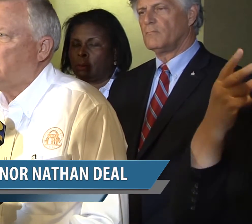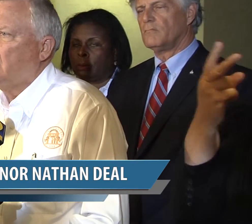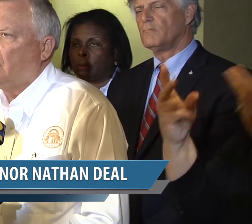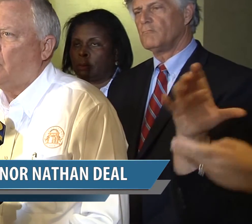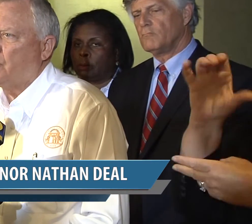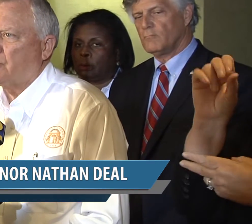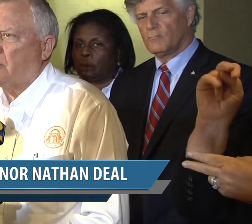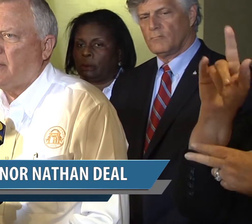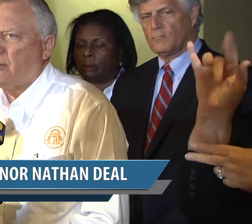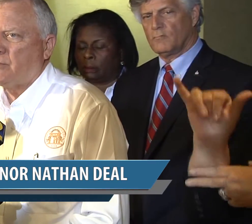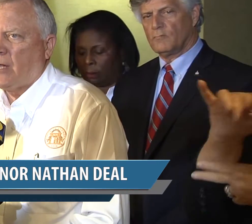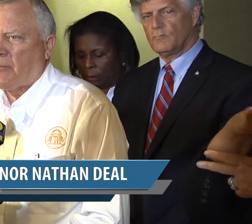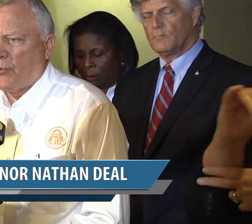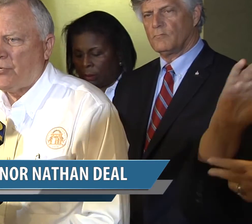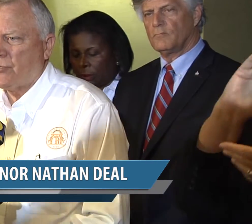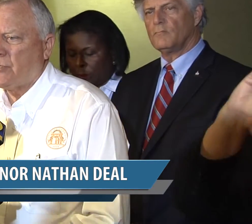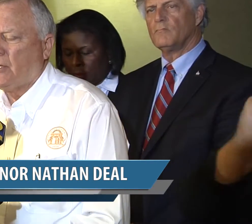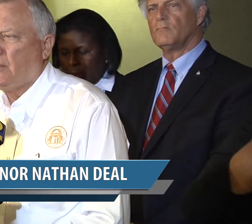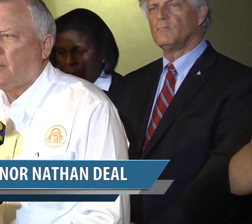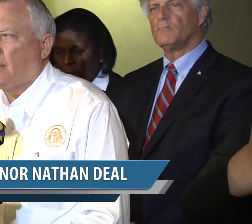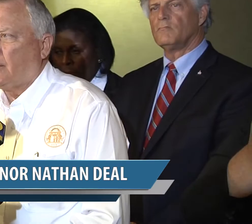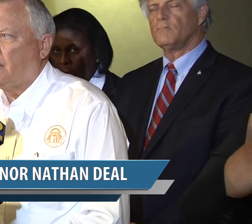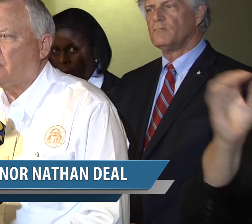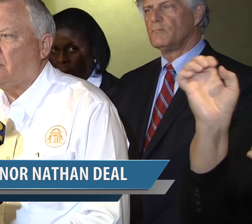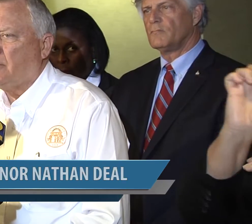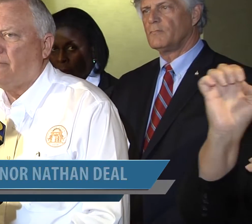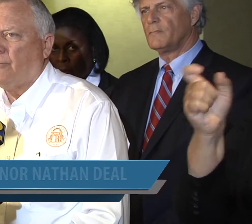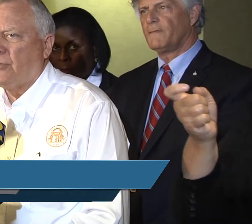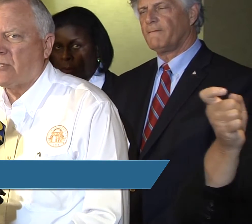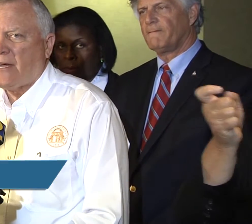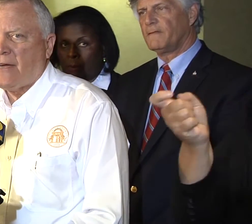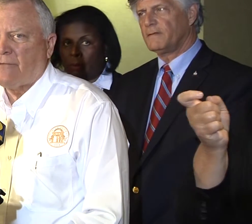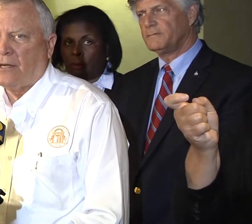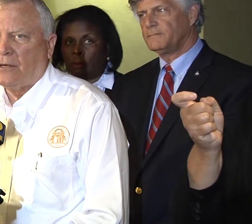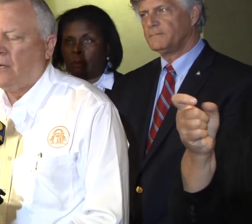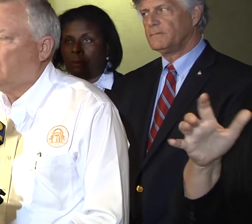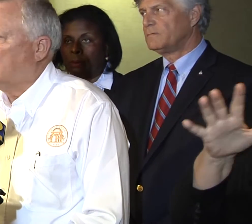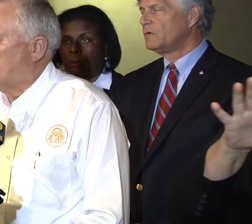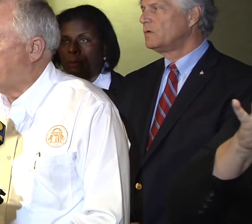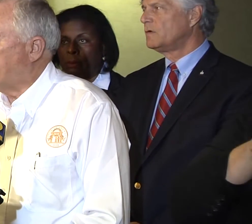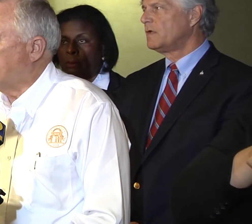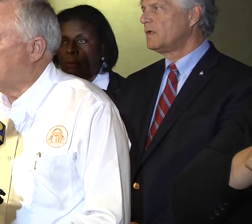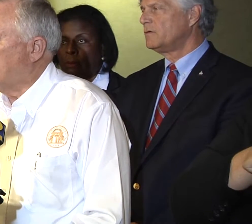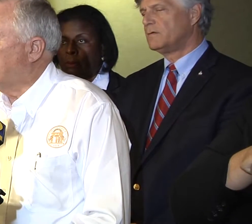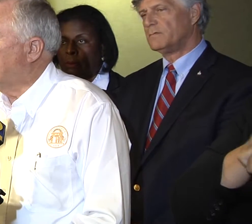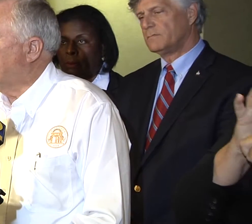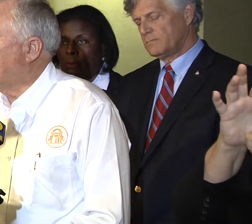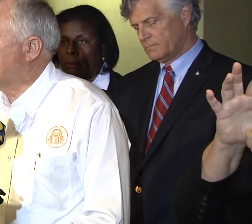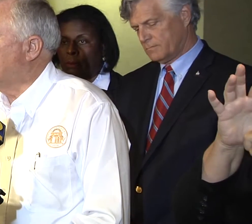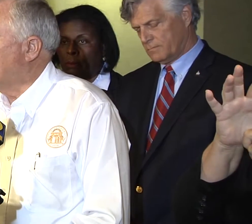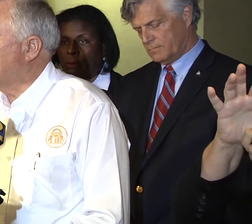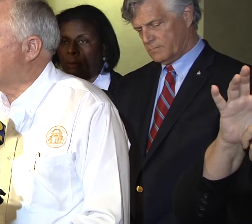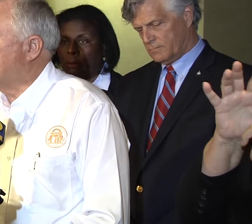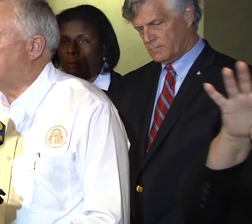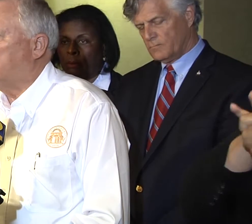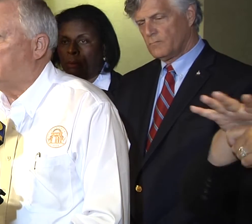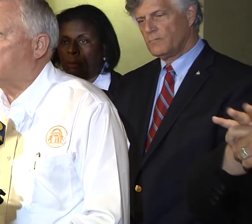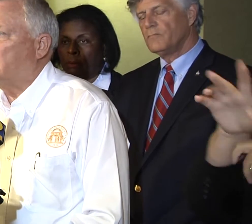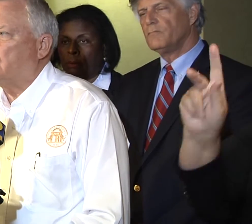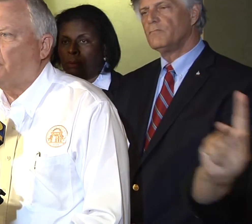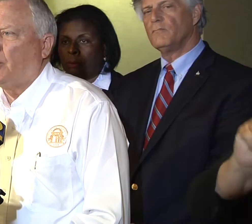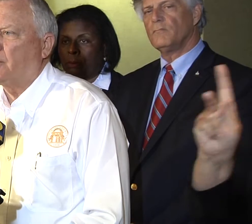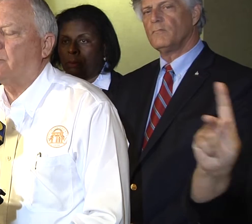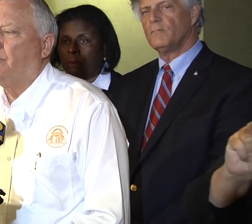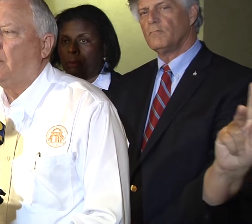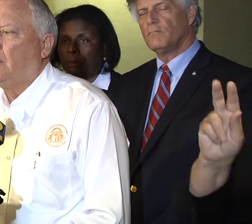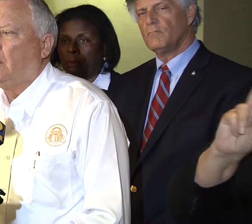city emergency management operations, and they seem to be fully staffed and ready to go as the emergency